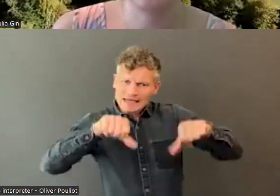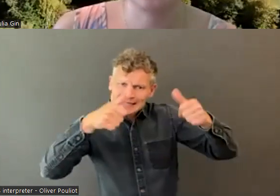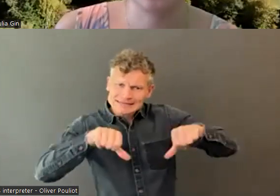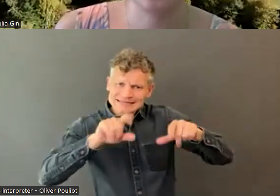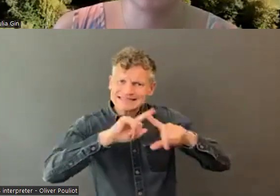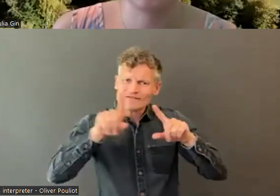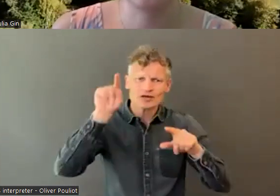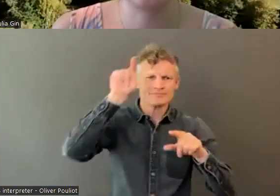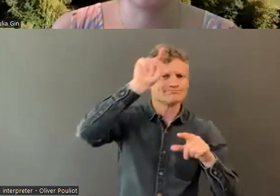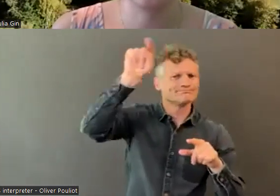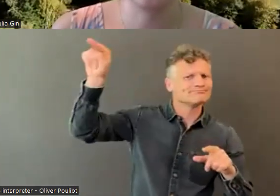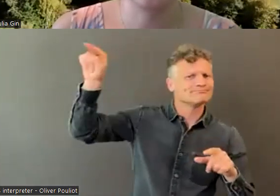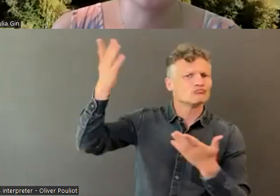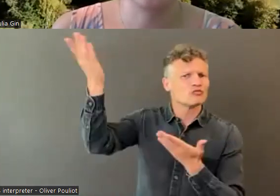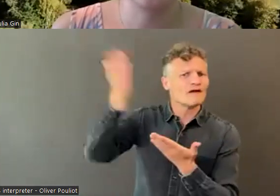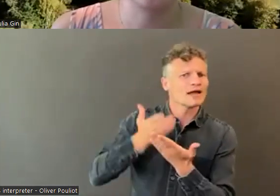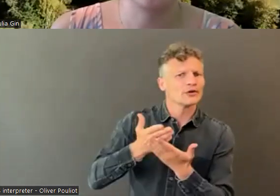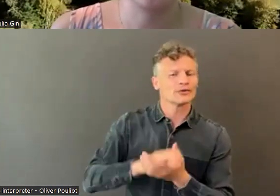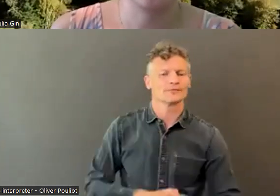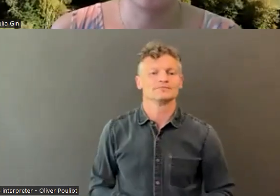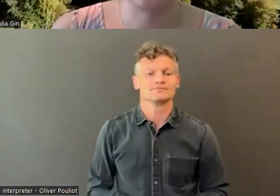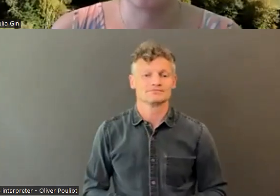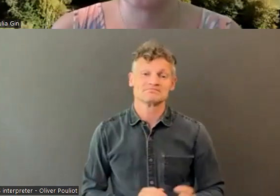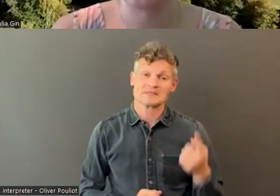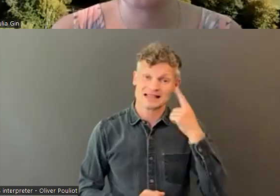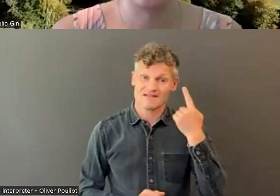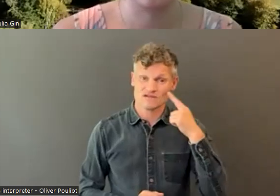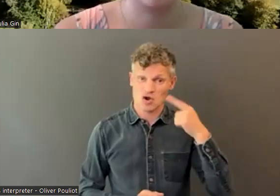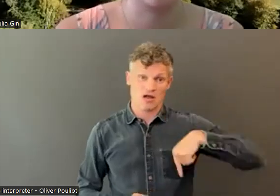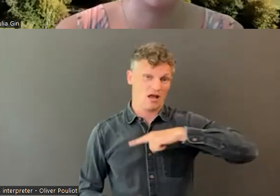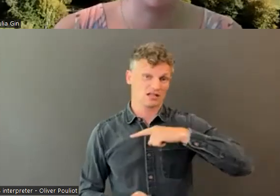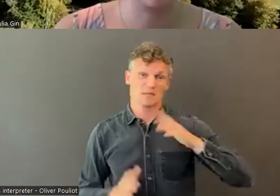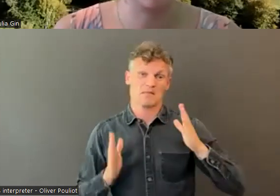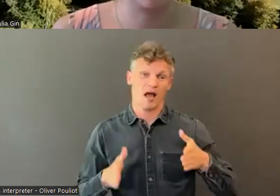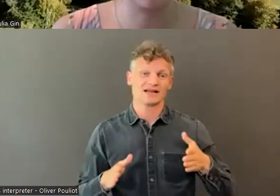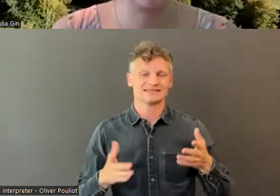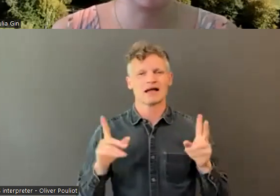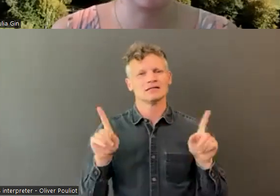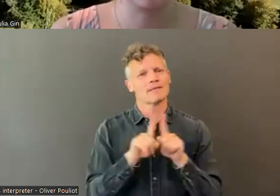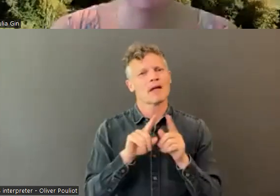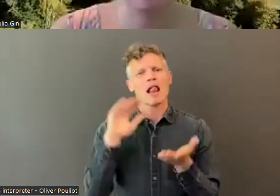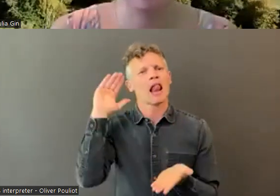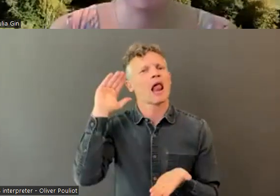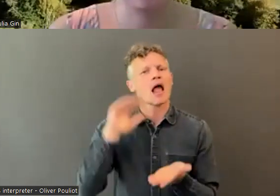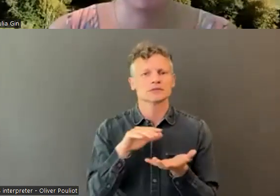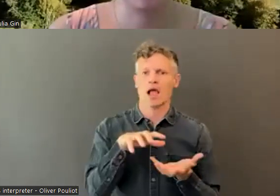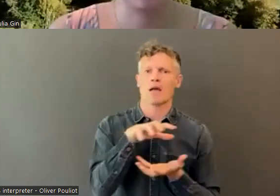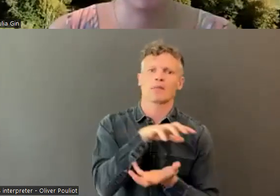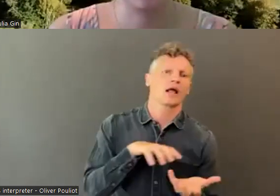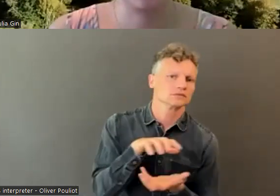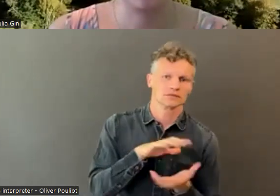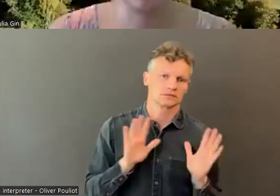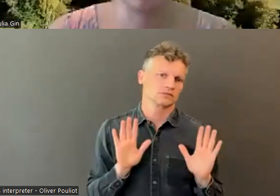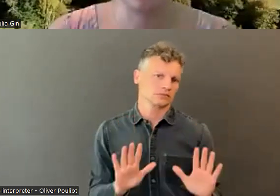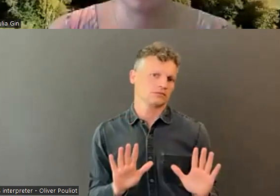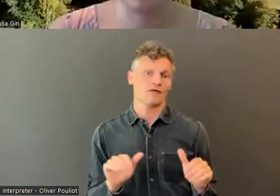Yes, I do. I think first you just need to reduce the complexities, because when we sit down with the procurement team,